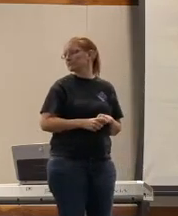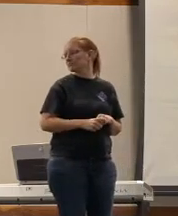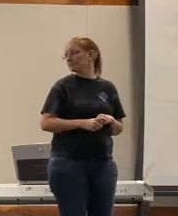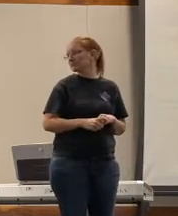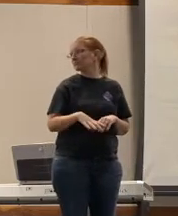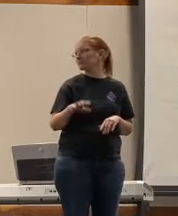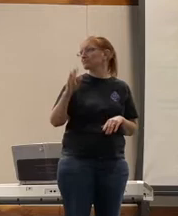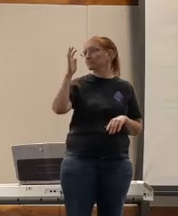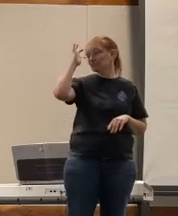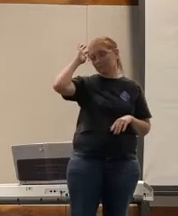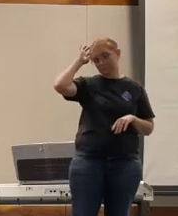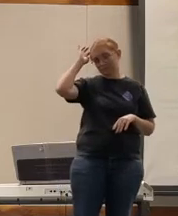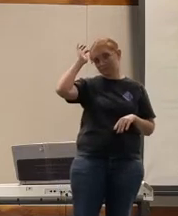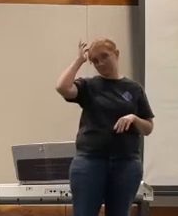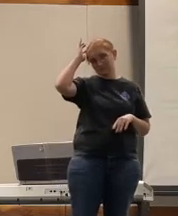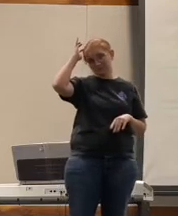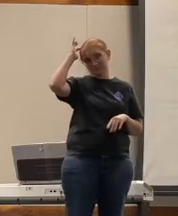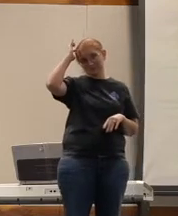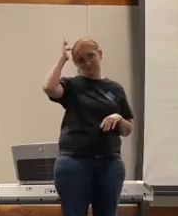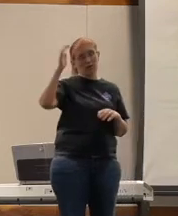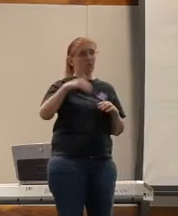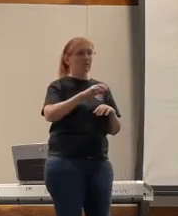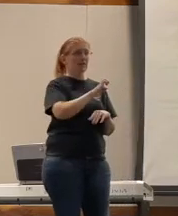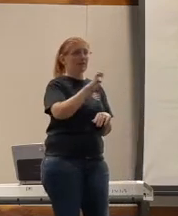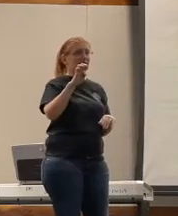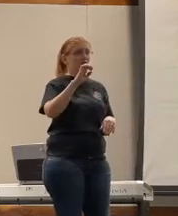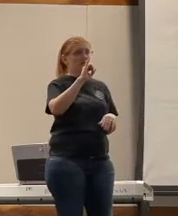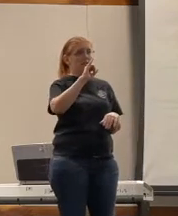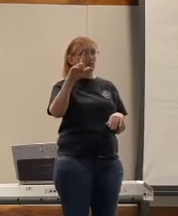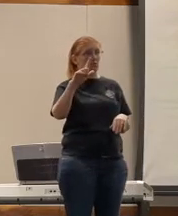When I was at Eastern Illinois University,